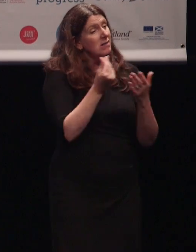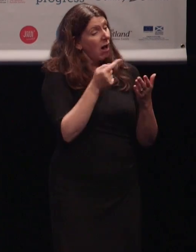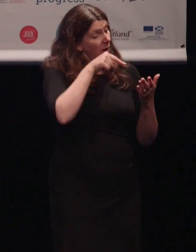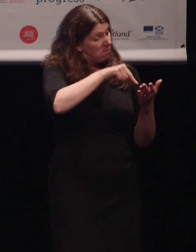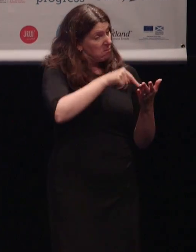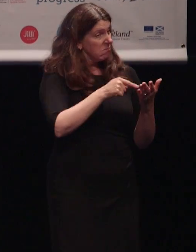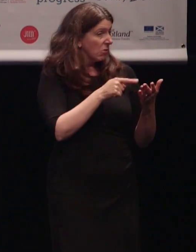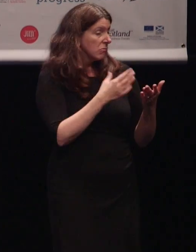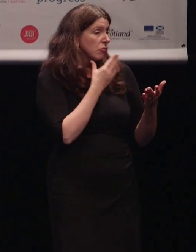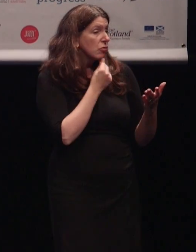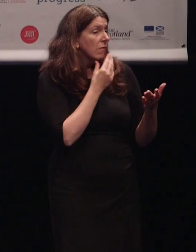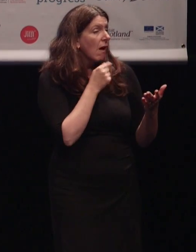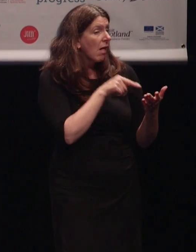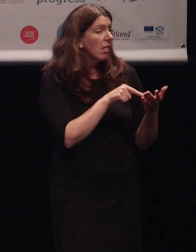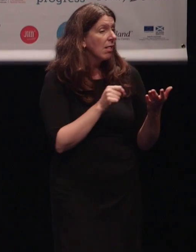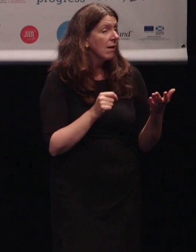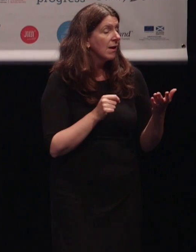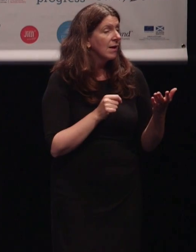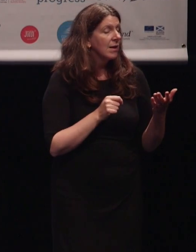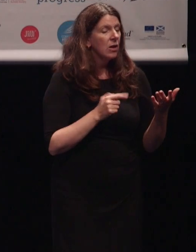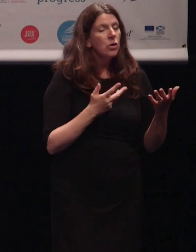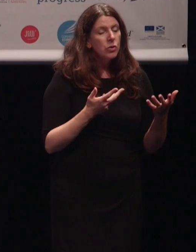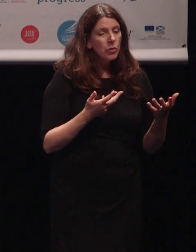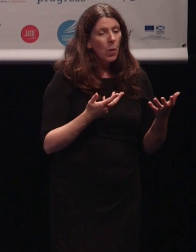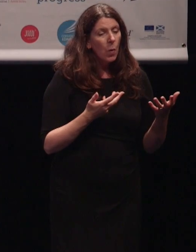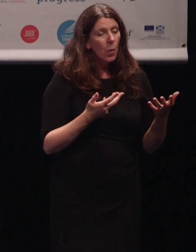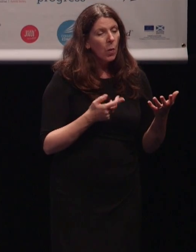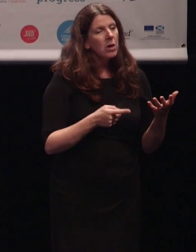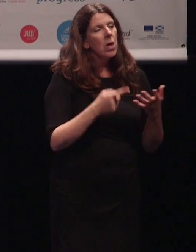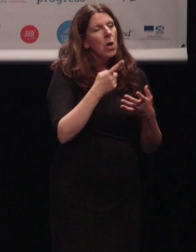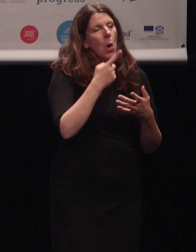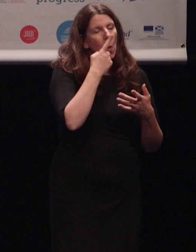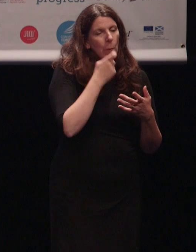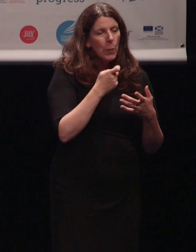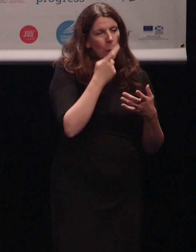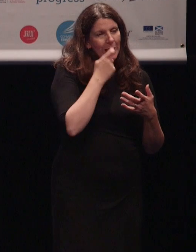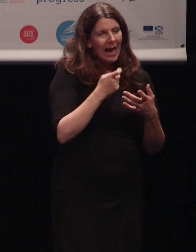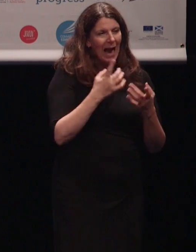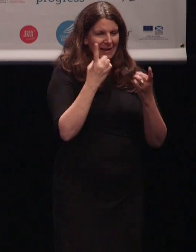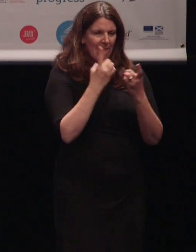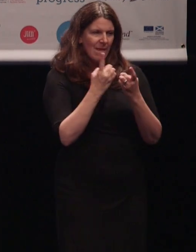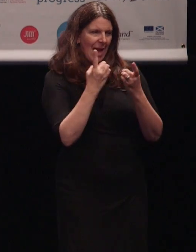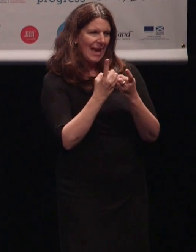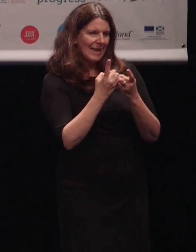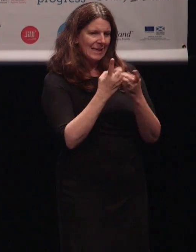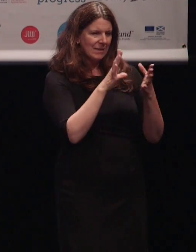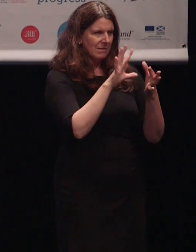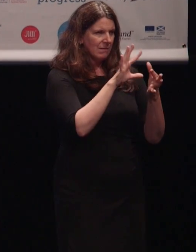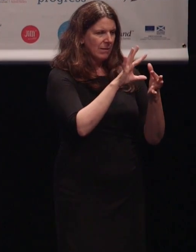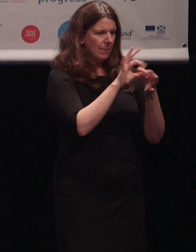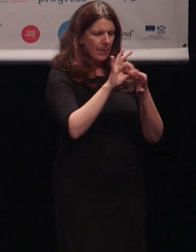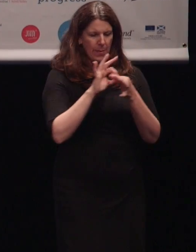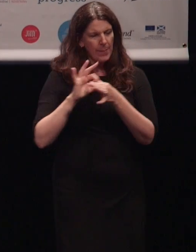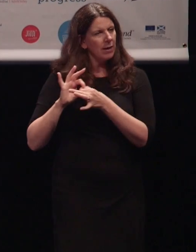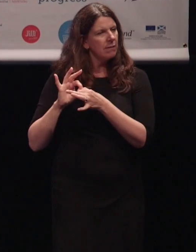useful. Because we can backtrack things from another perspective with staff. I